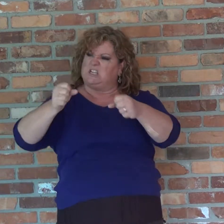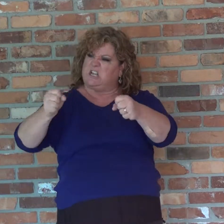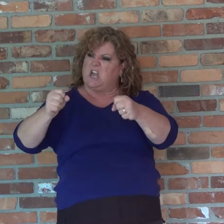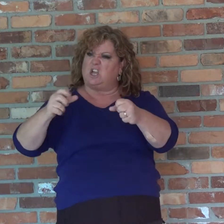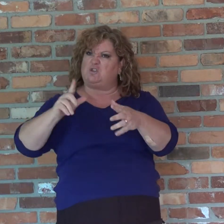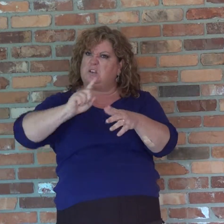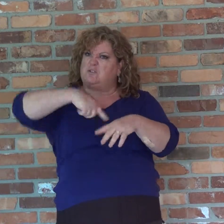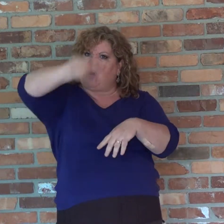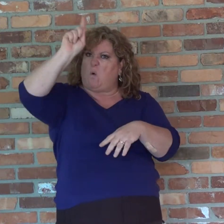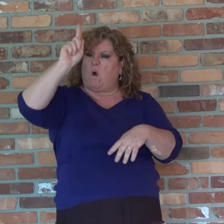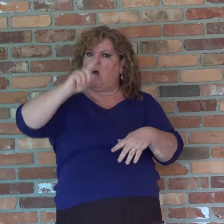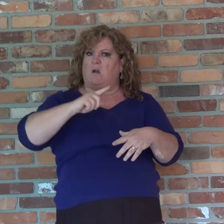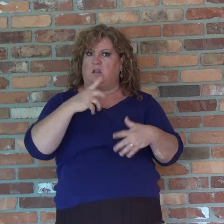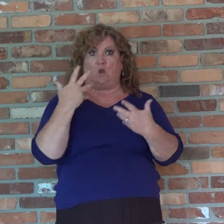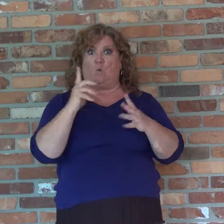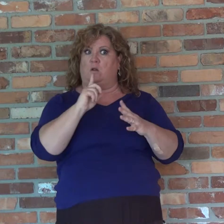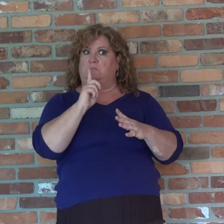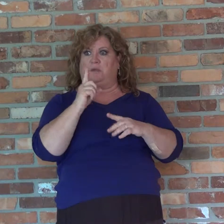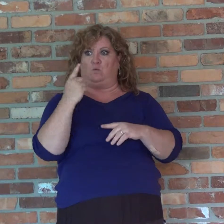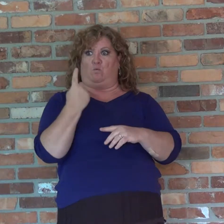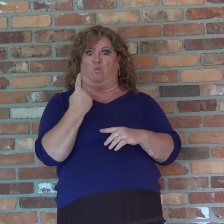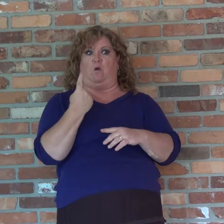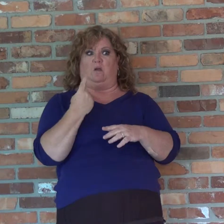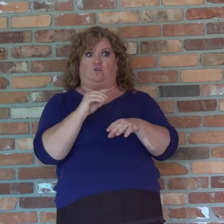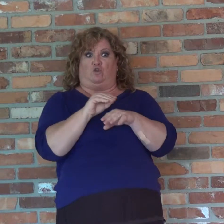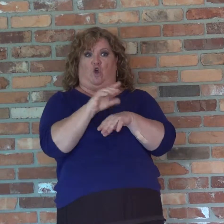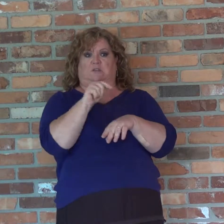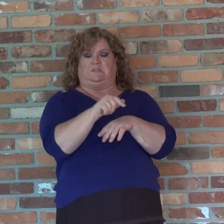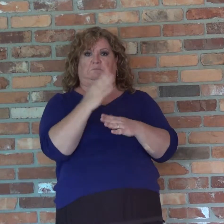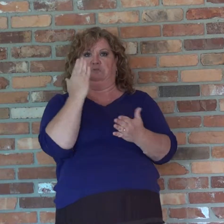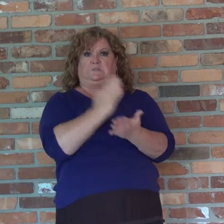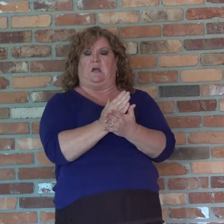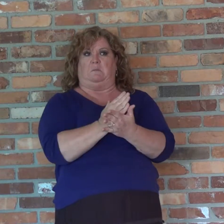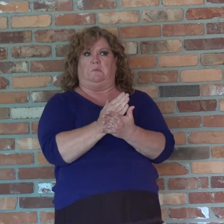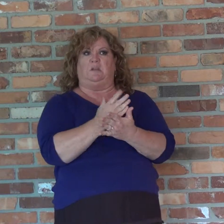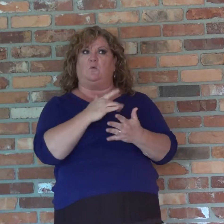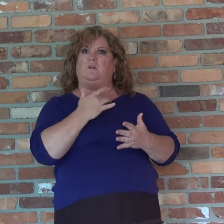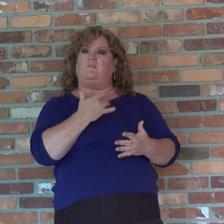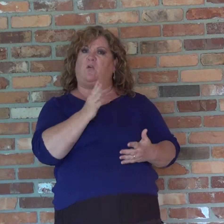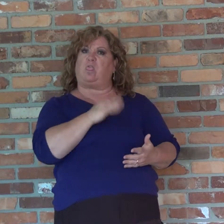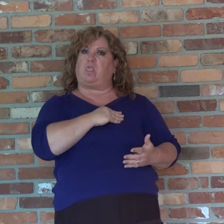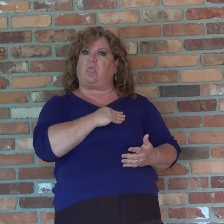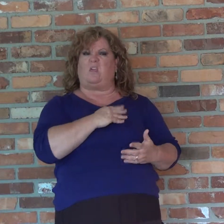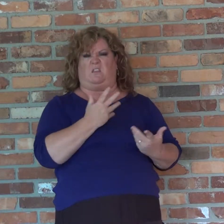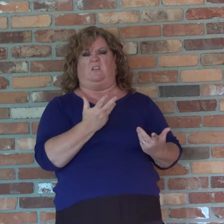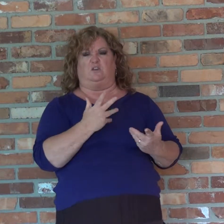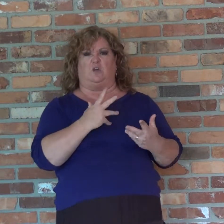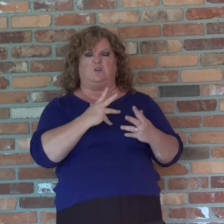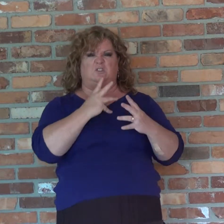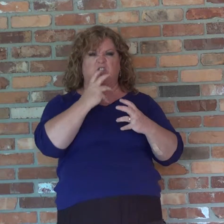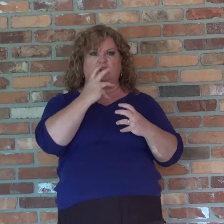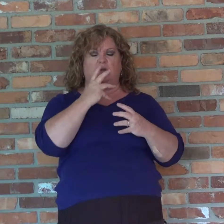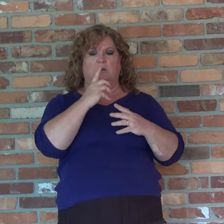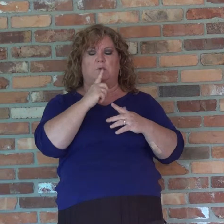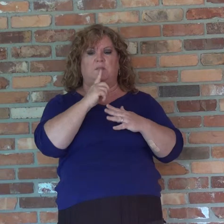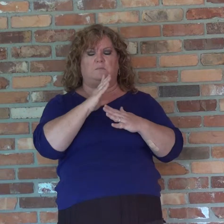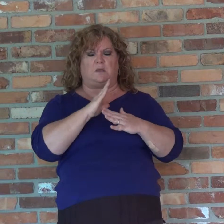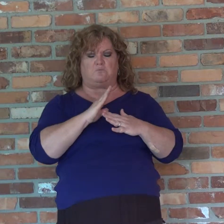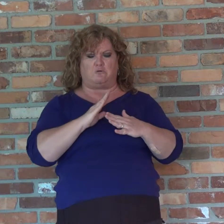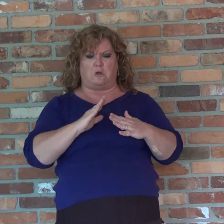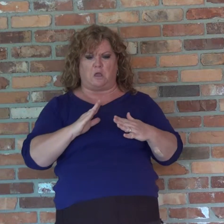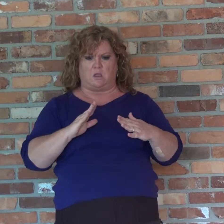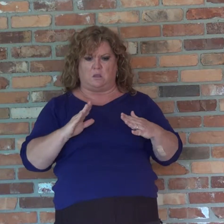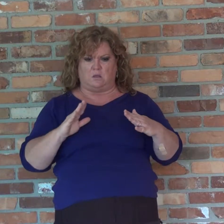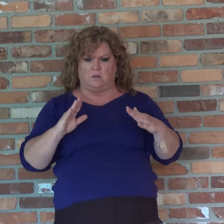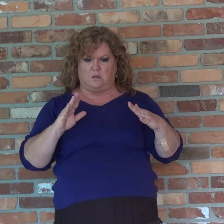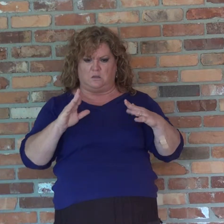so he could beat it out of him, and that didn't work. He couldn't reach them. He just mad. So he went into a period of just sort of quiet sulking